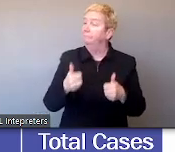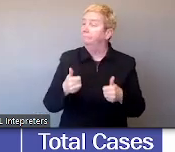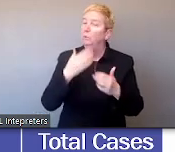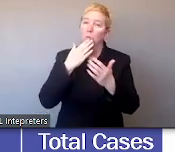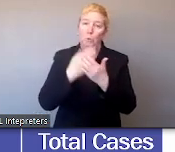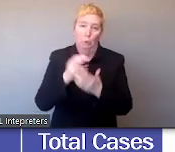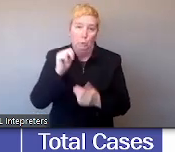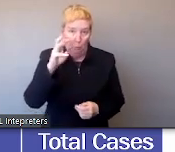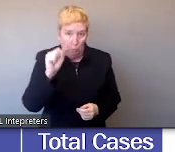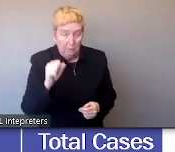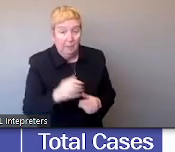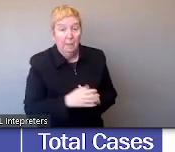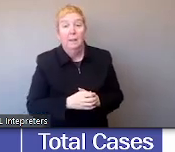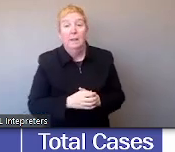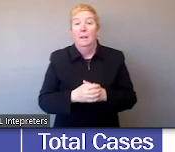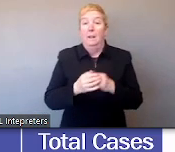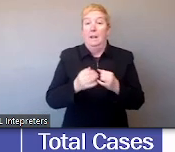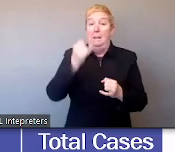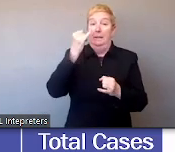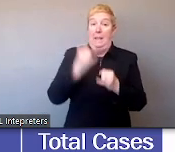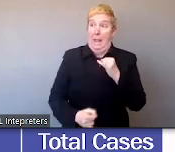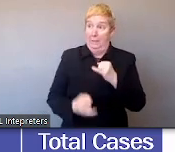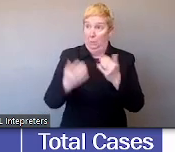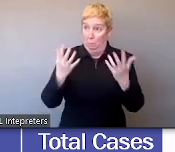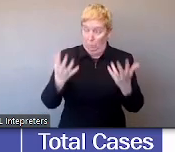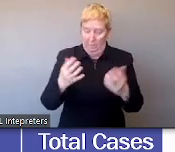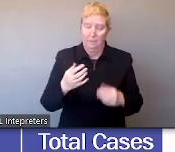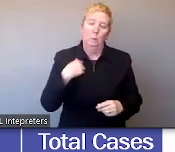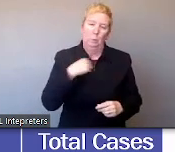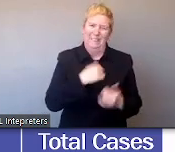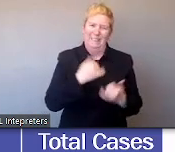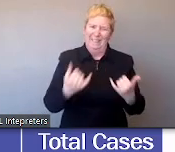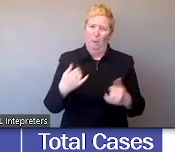news. And then lastly, we're up now to a total of